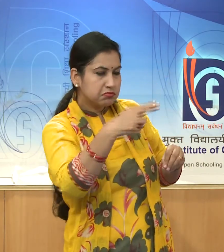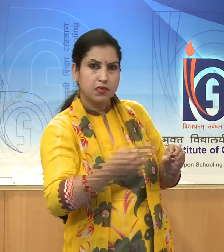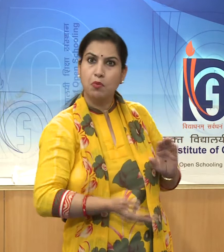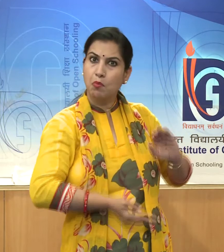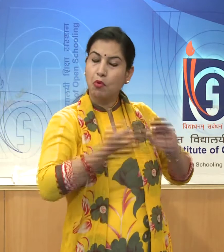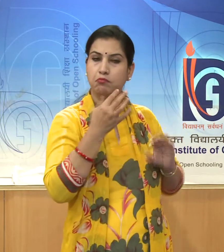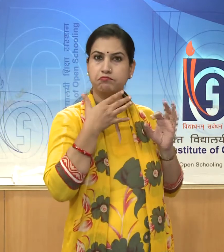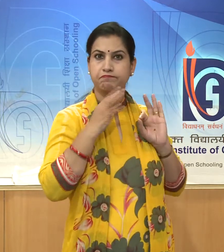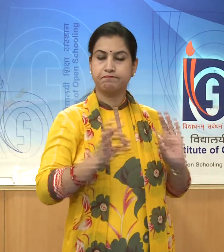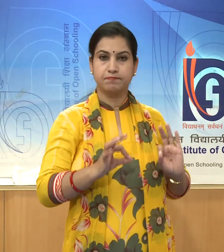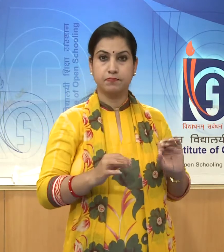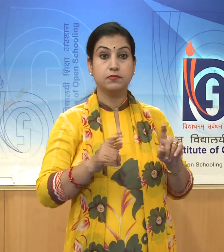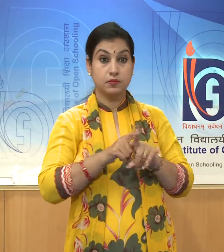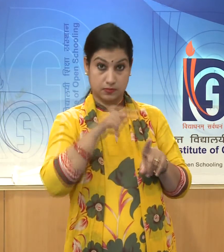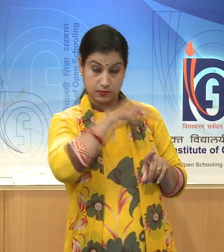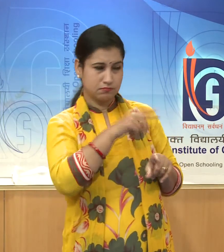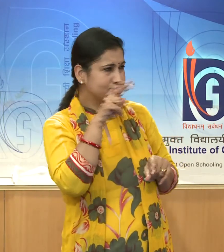The study of night sky